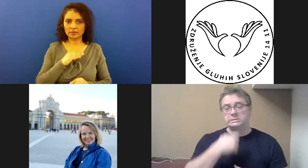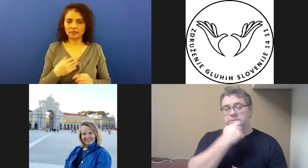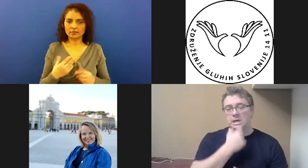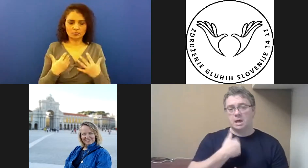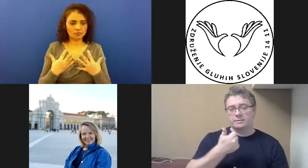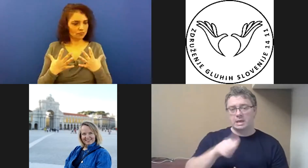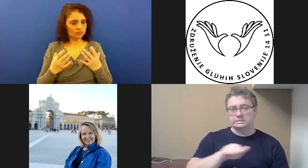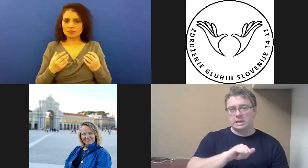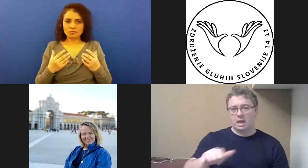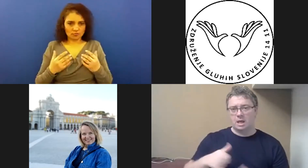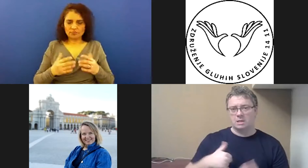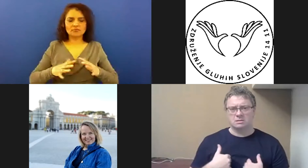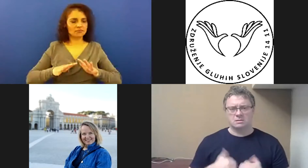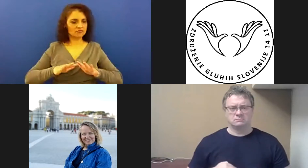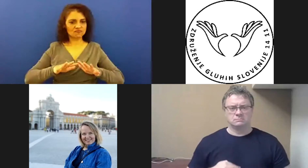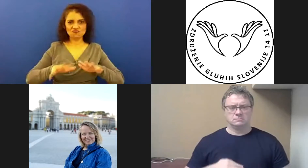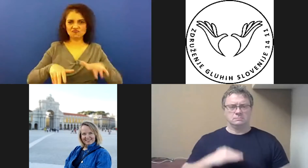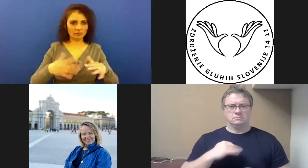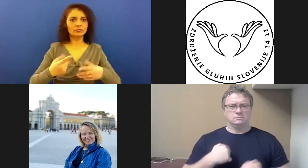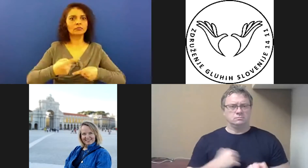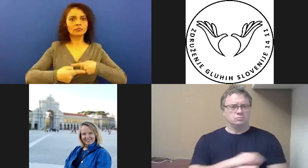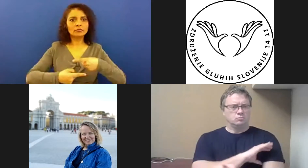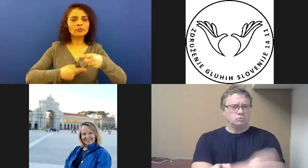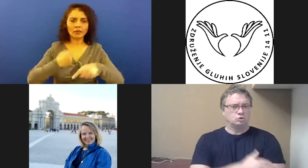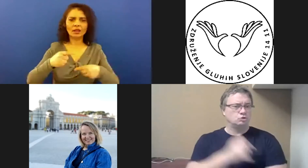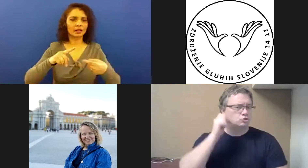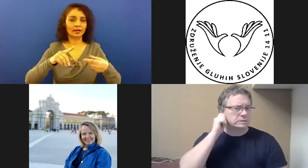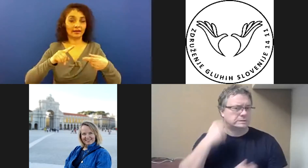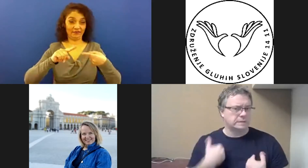At age 11, I really started standing up for myself.